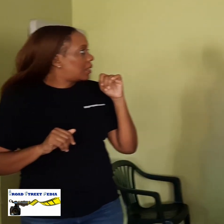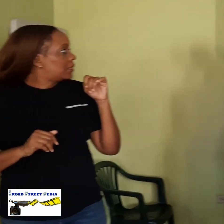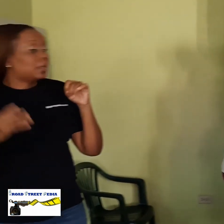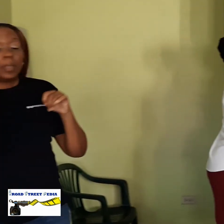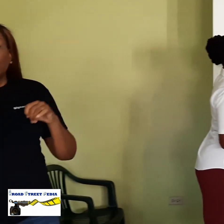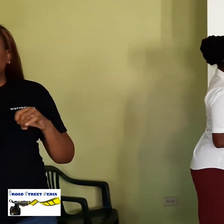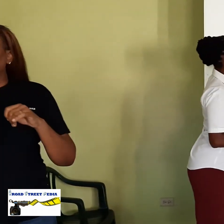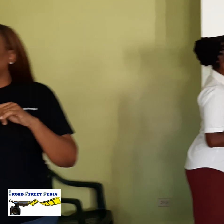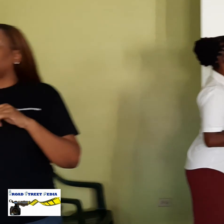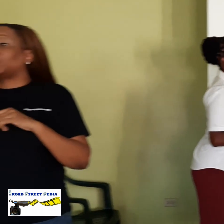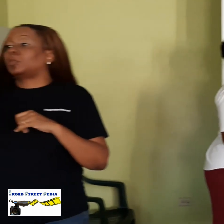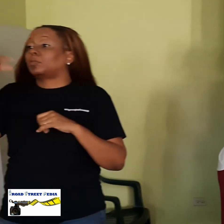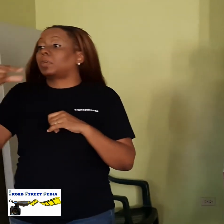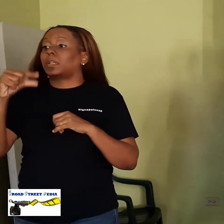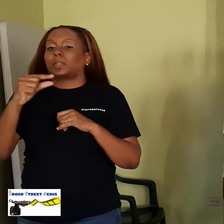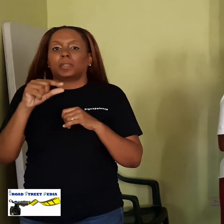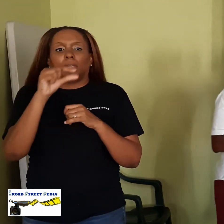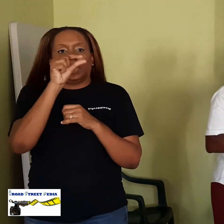stalk,